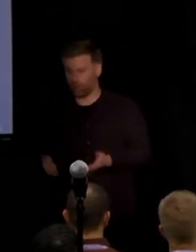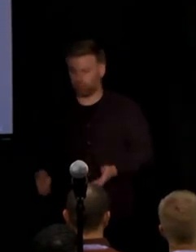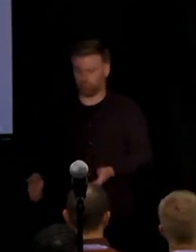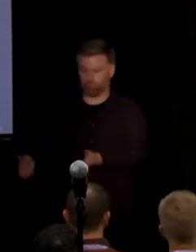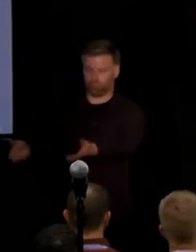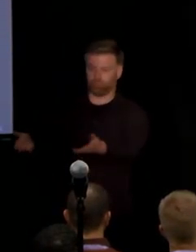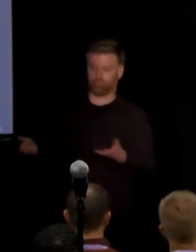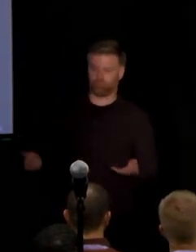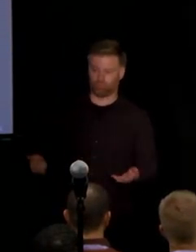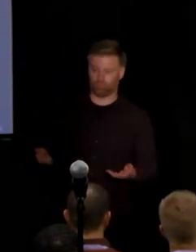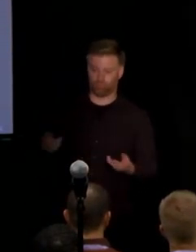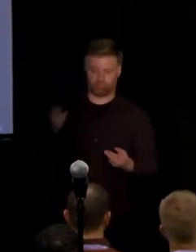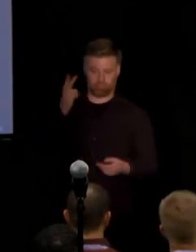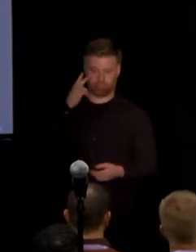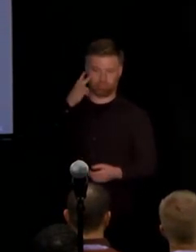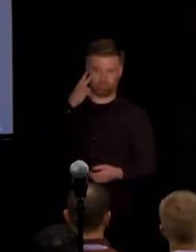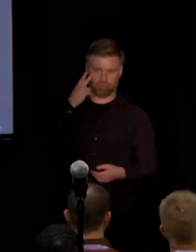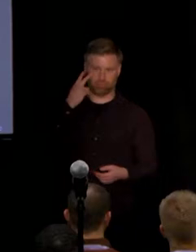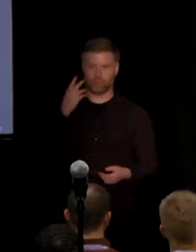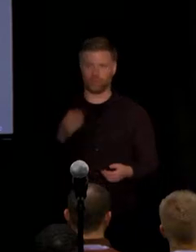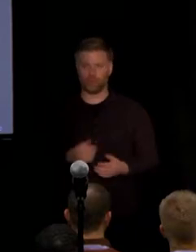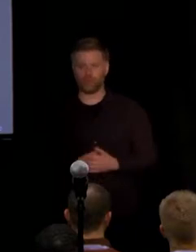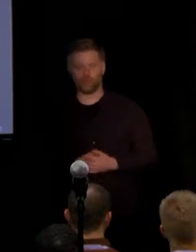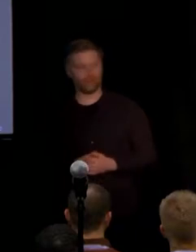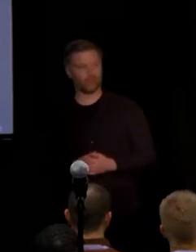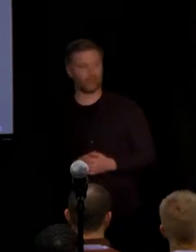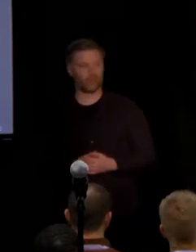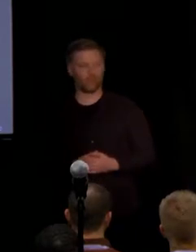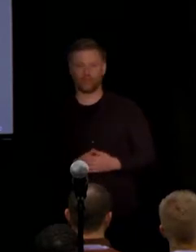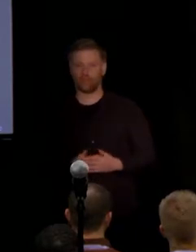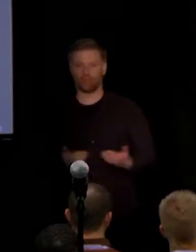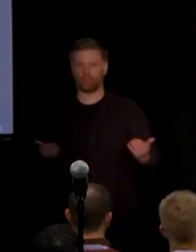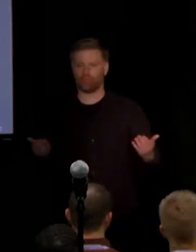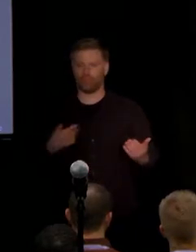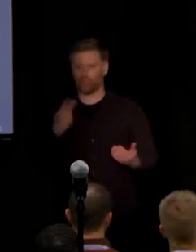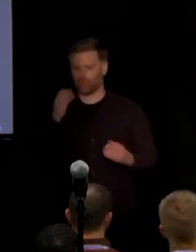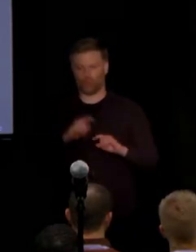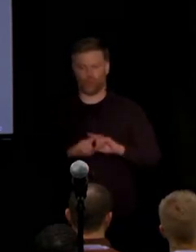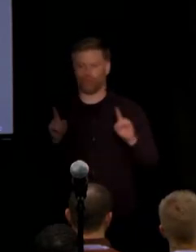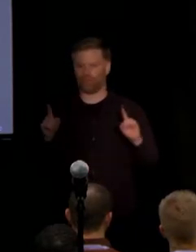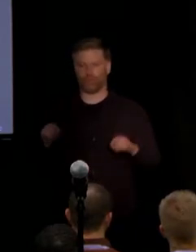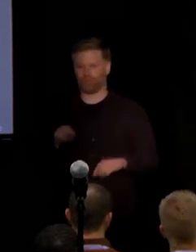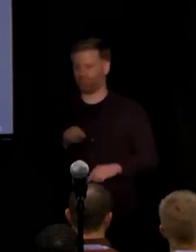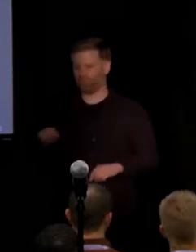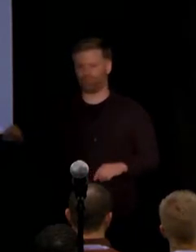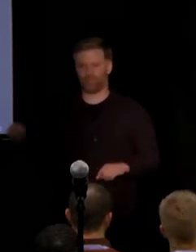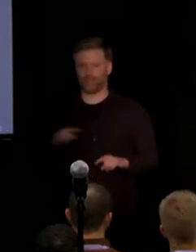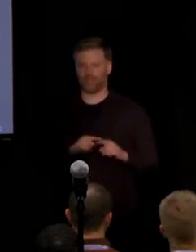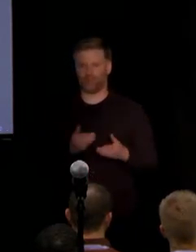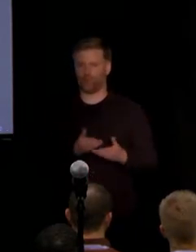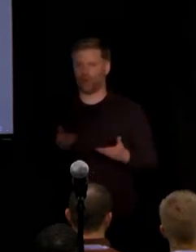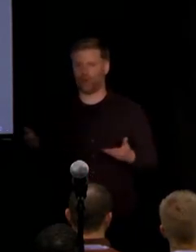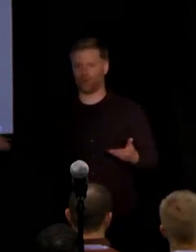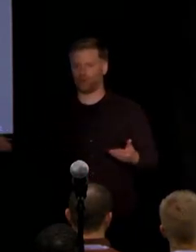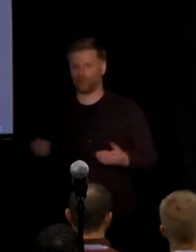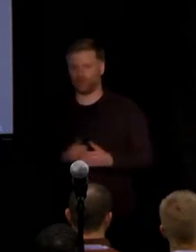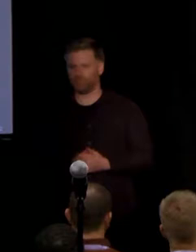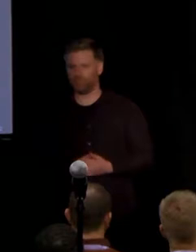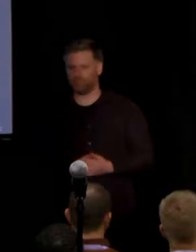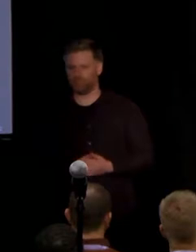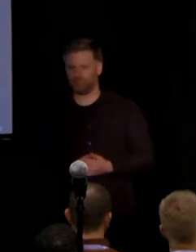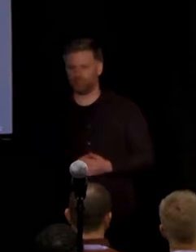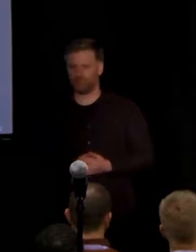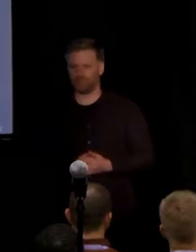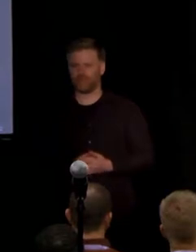And basically, you could not distinguish a difference between the products for those use cases in a world